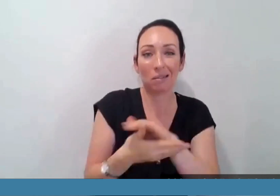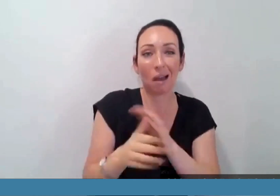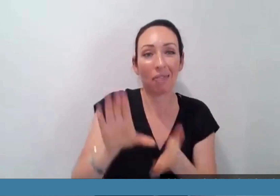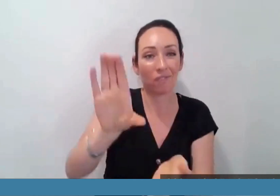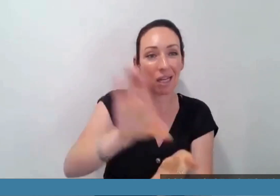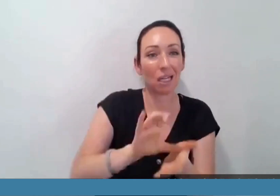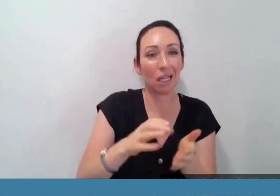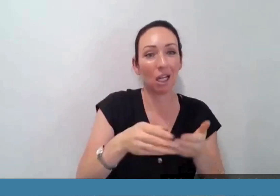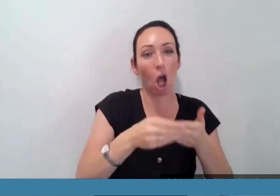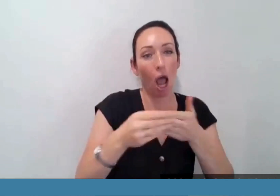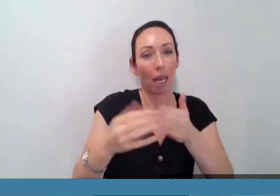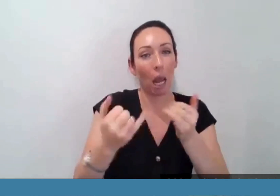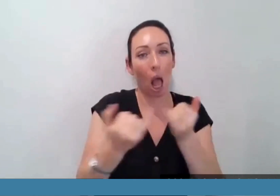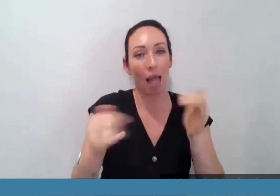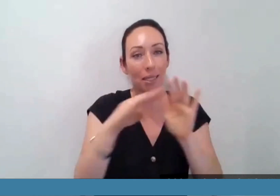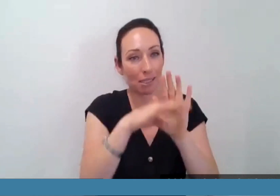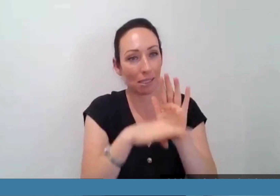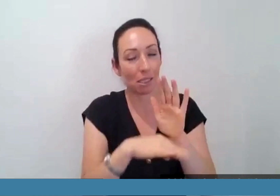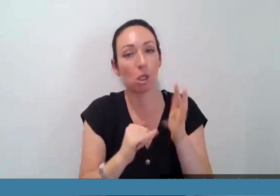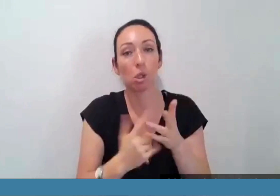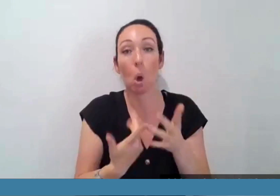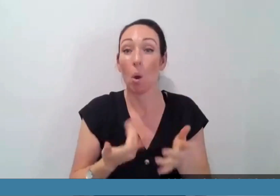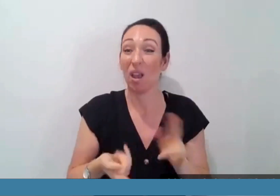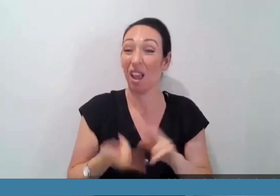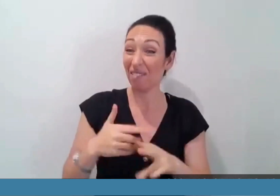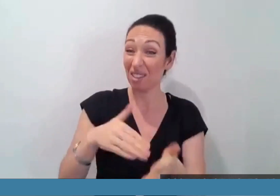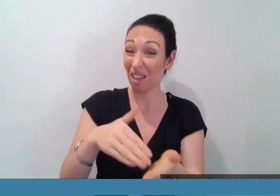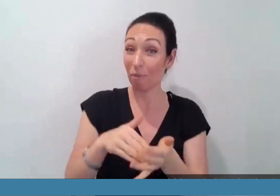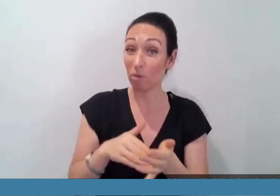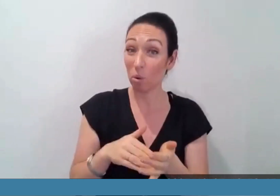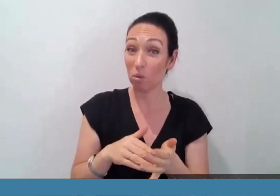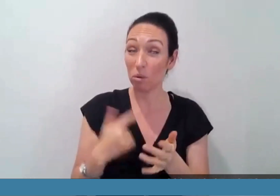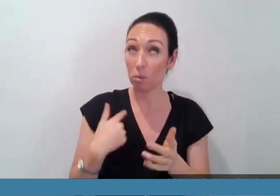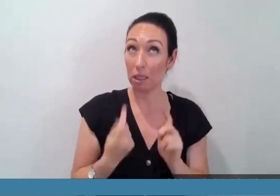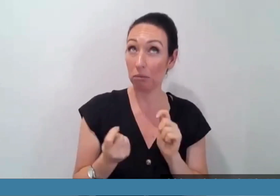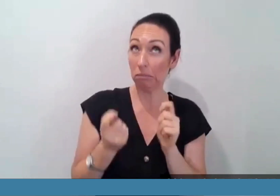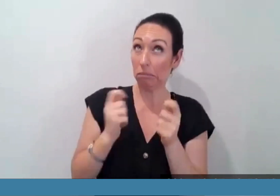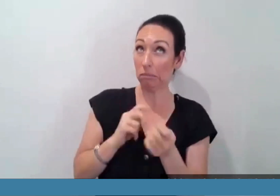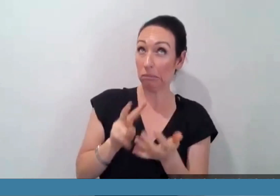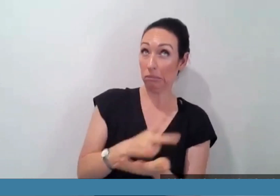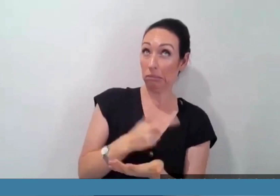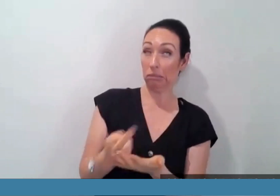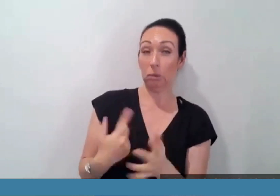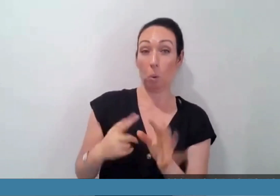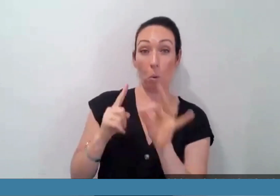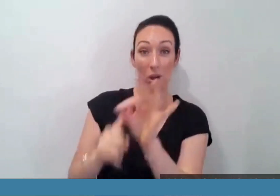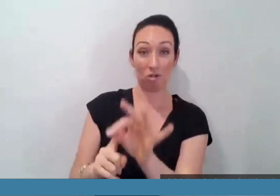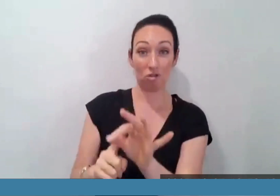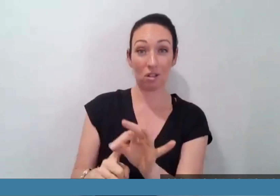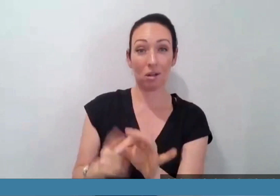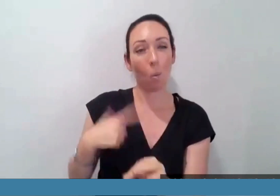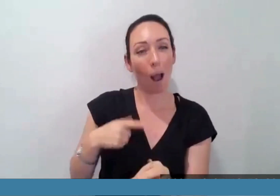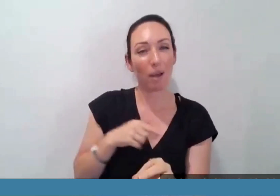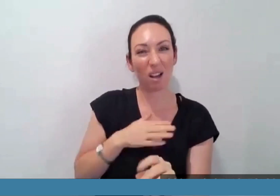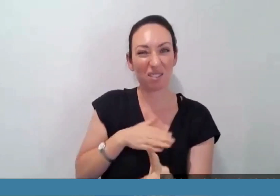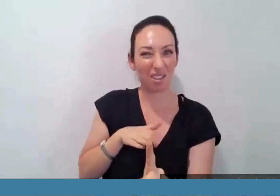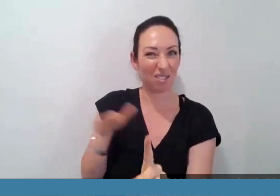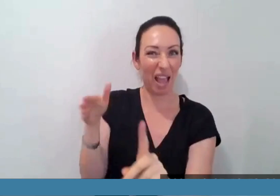helpful to see it reframed as a question, because we tended to just write the aims and scope in without turning it into